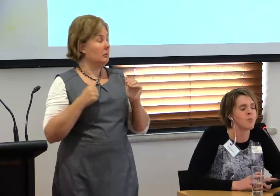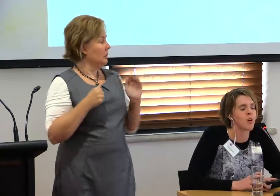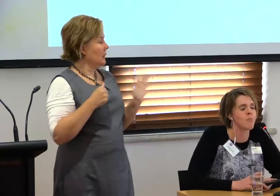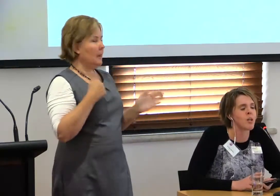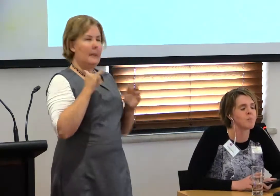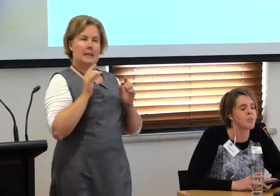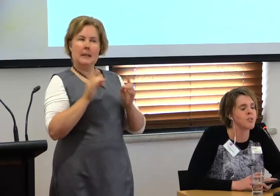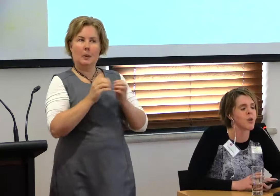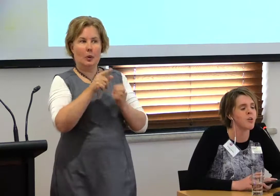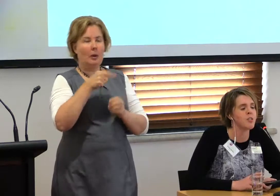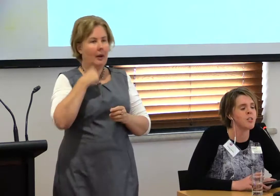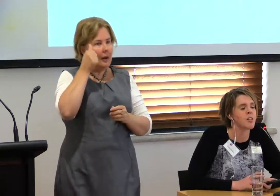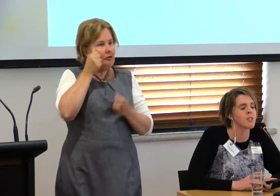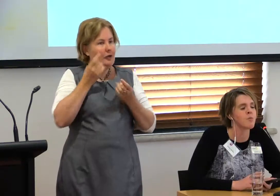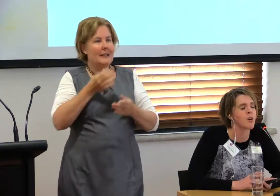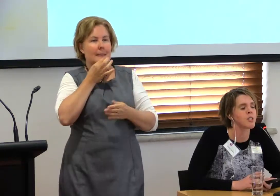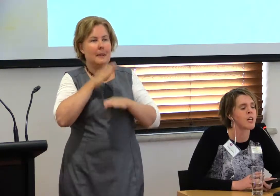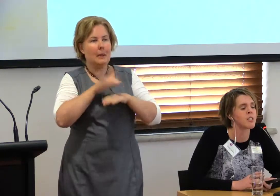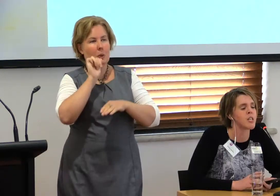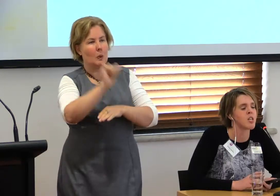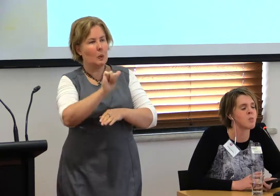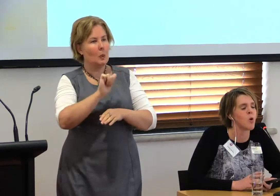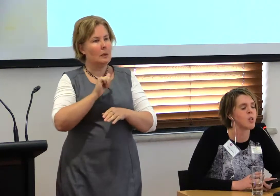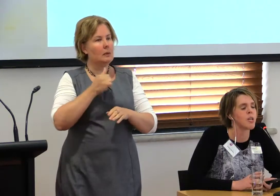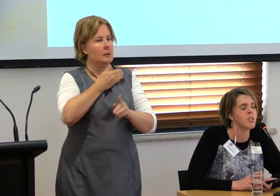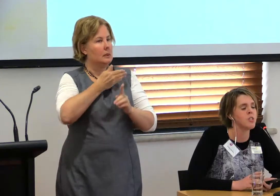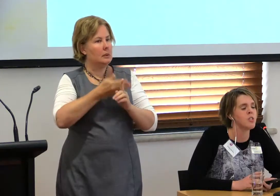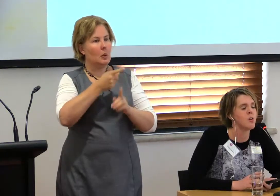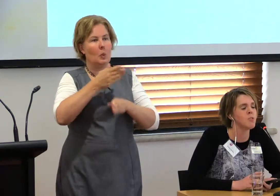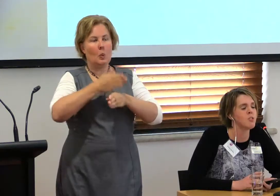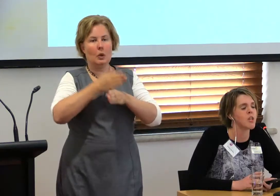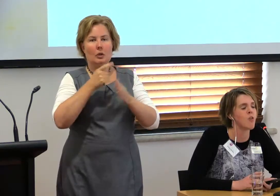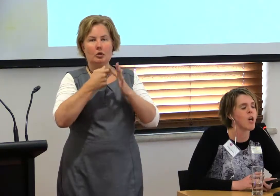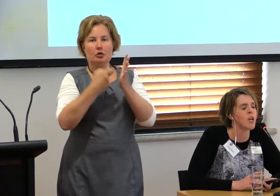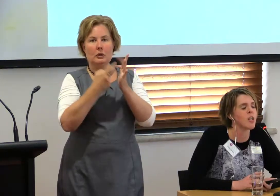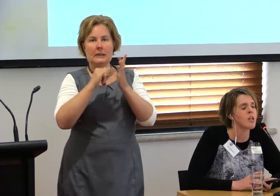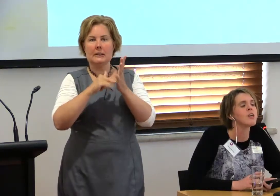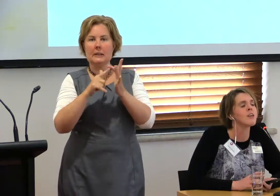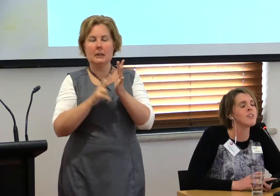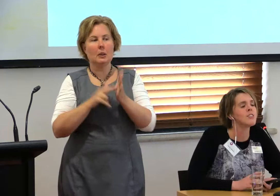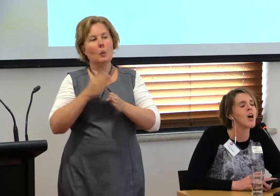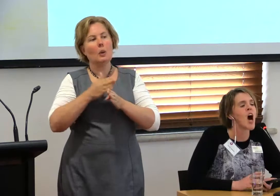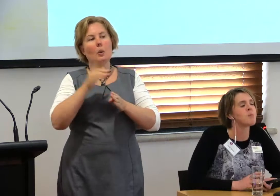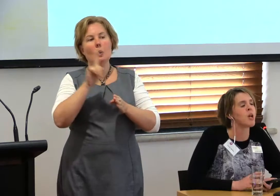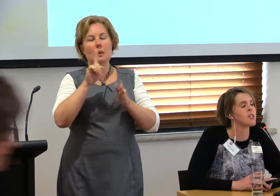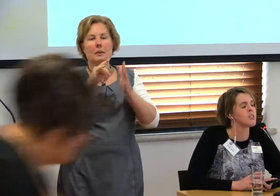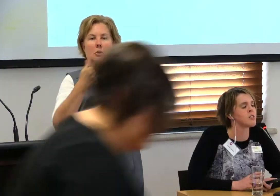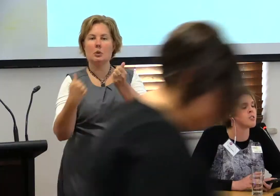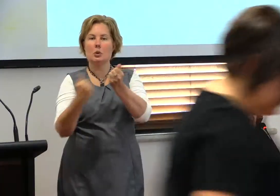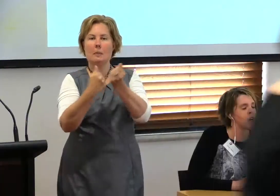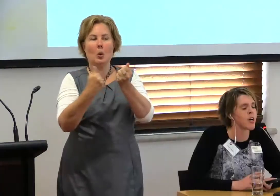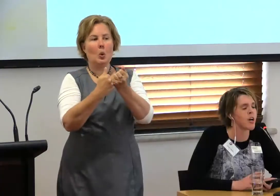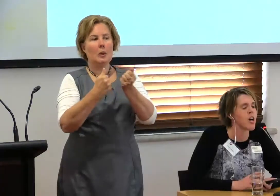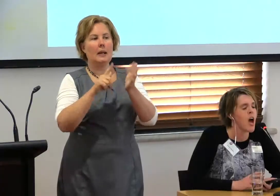little bit of what you've been up to. So Kristen Nuske works as the Support Linkages Officer, is that right? Yes, at Blind